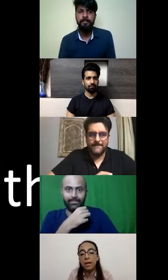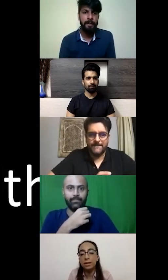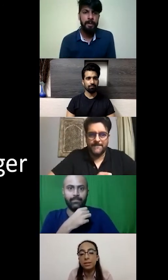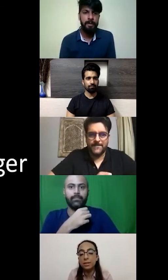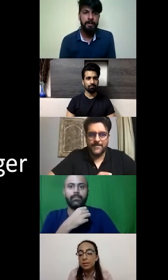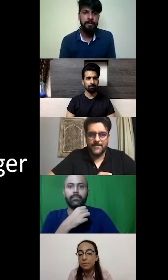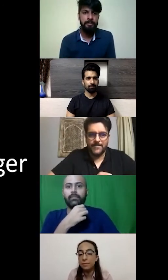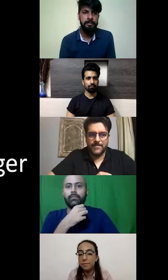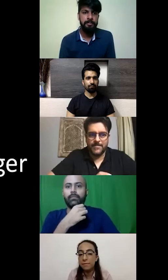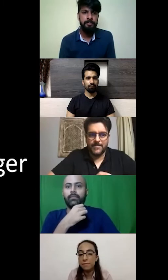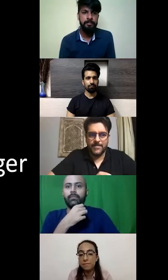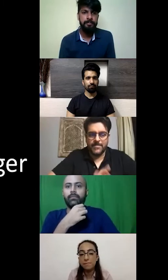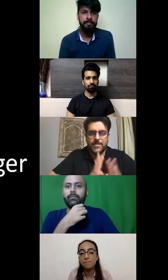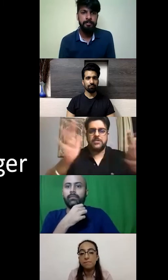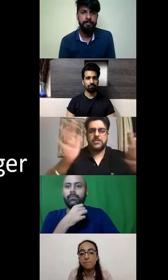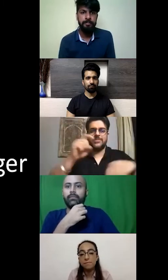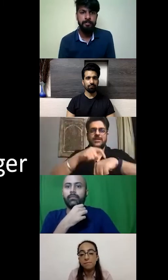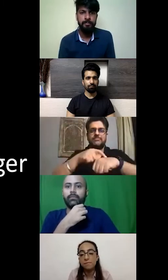Okay, next.